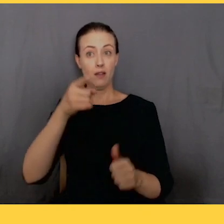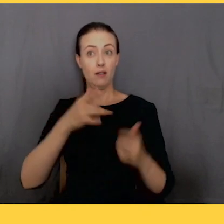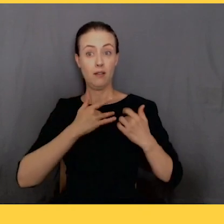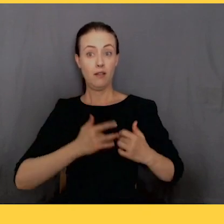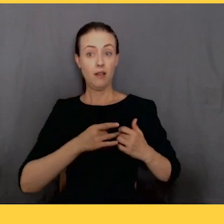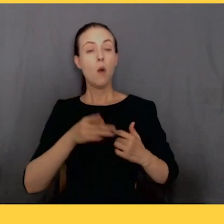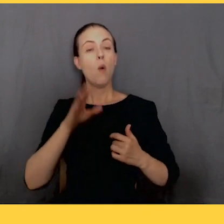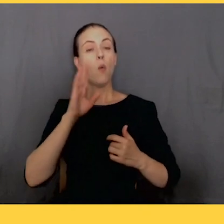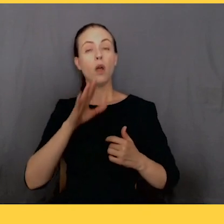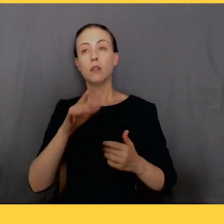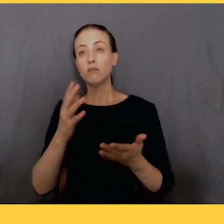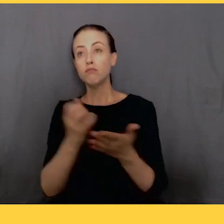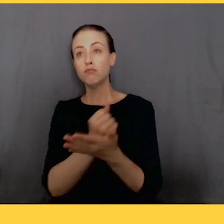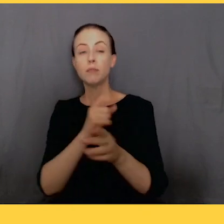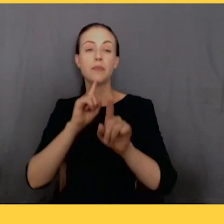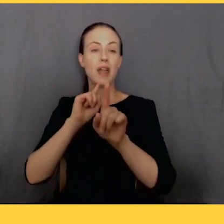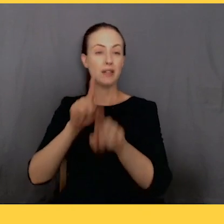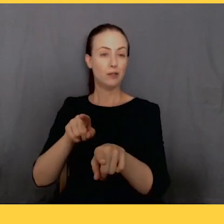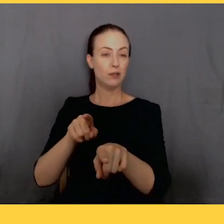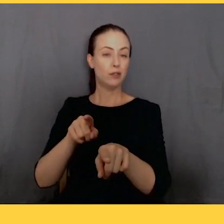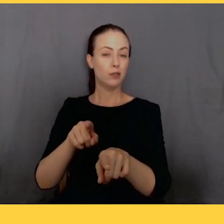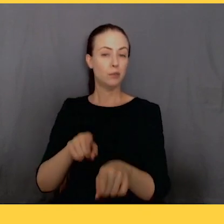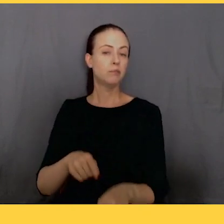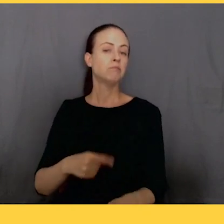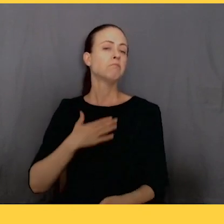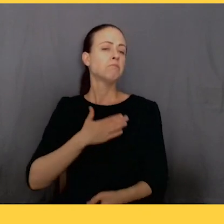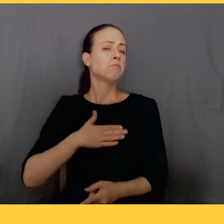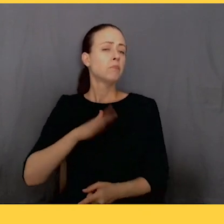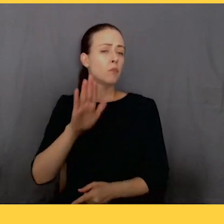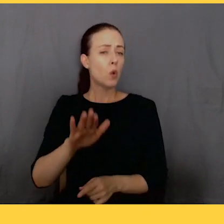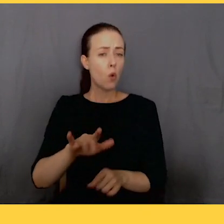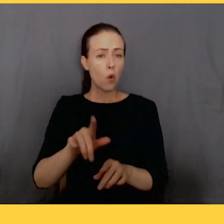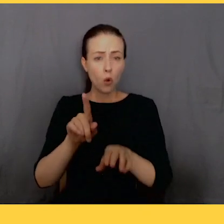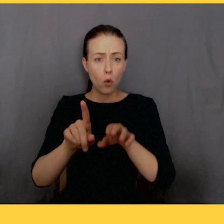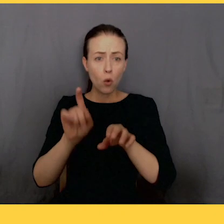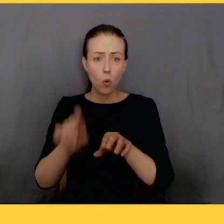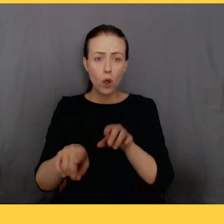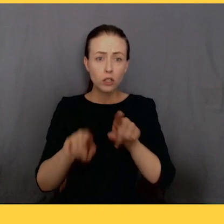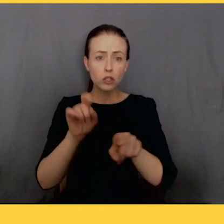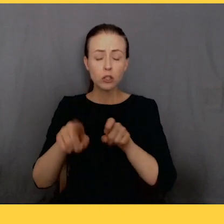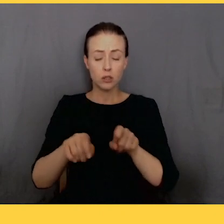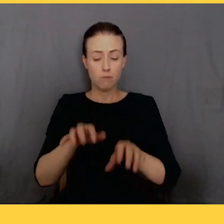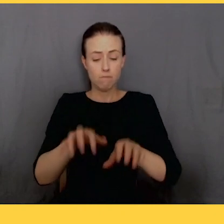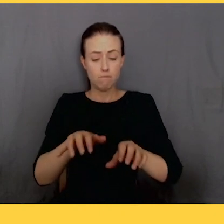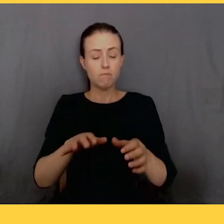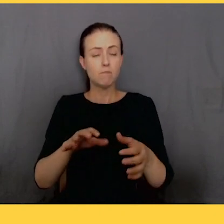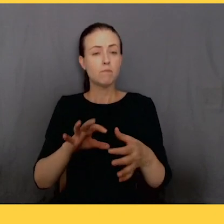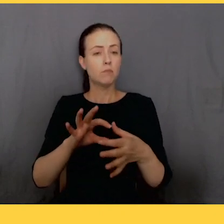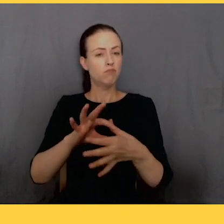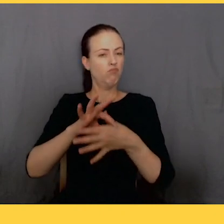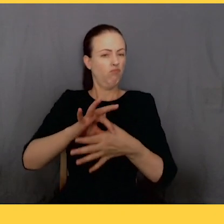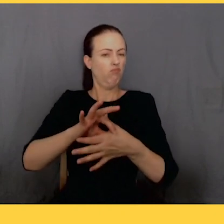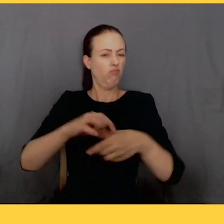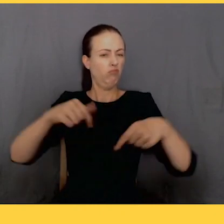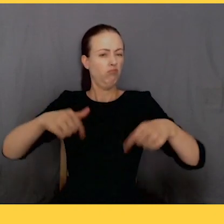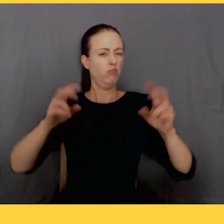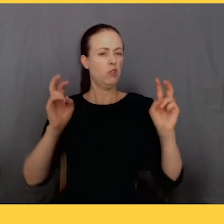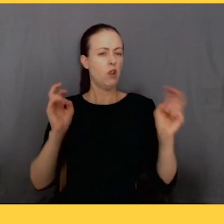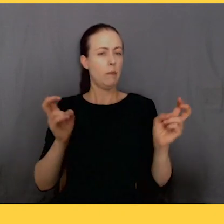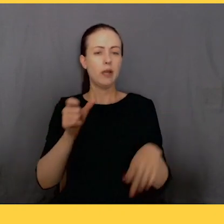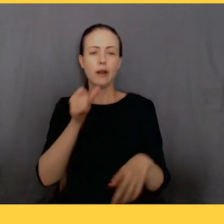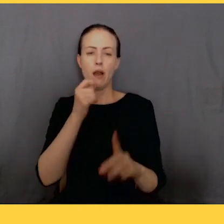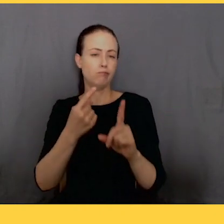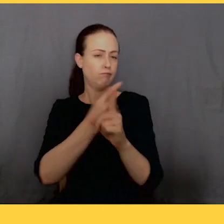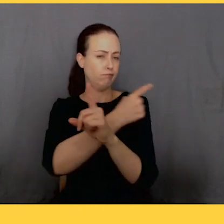you please ask questions that are relevant to the topic and the material being presented. We will do our very best to answer as